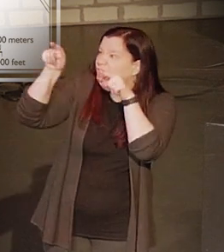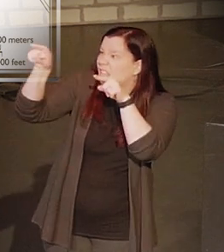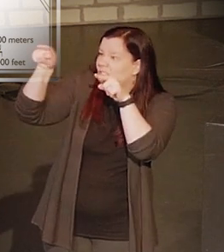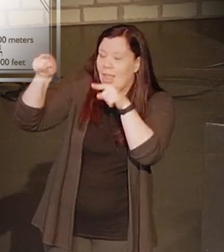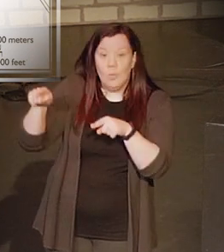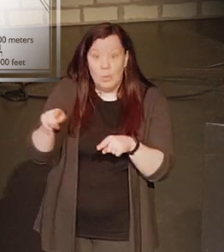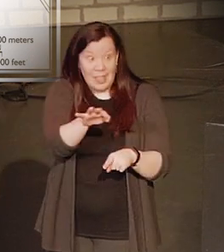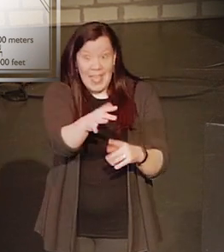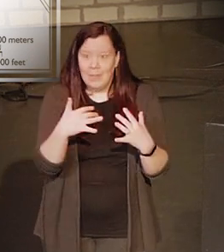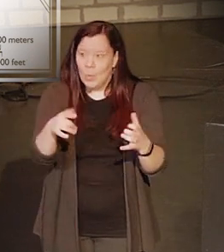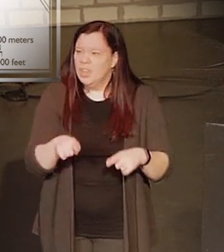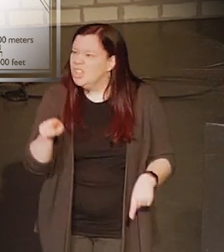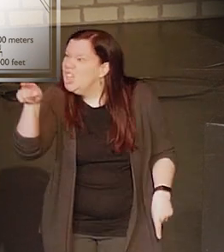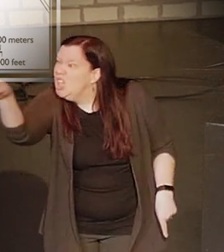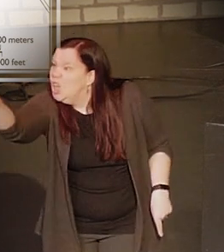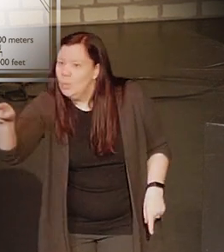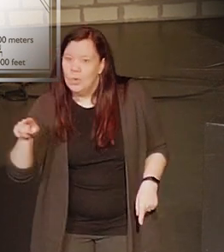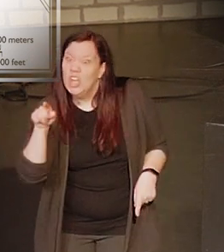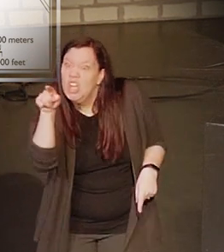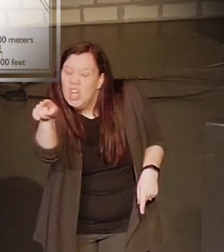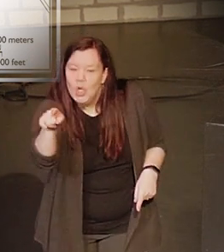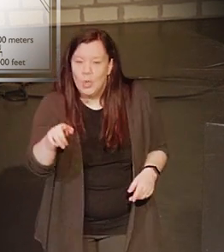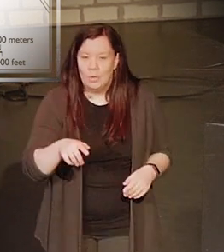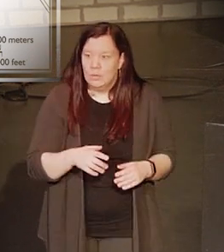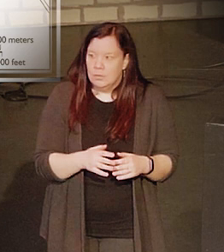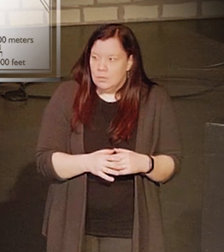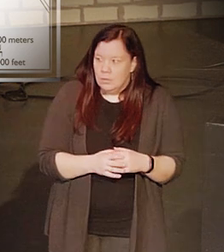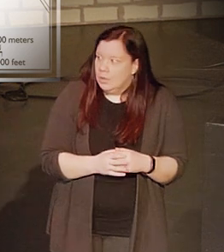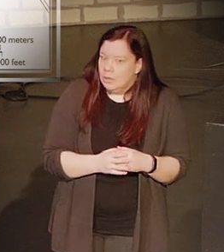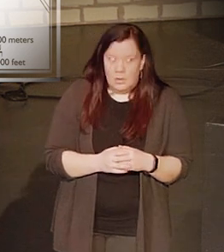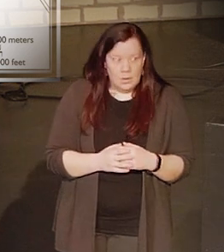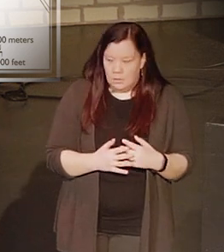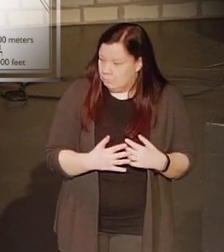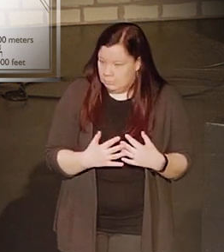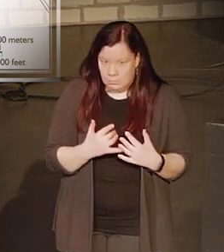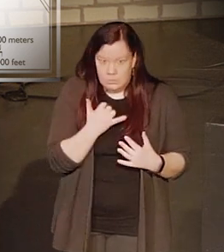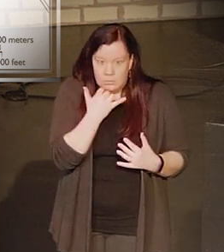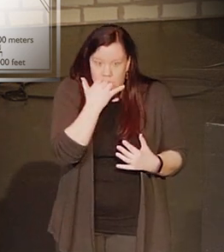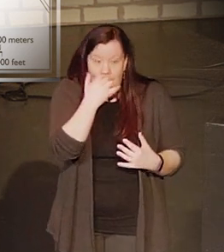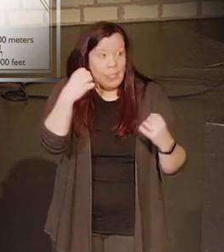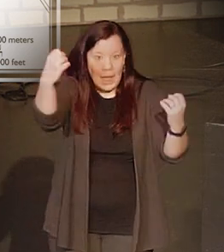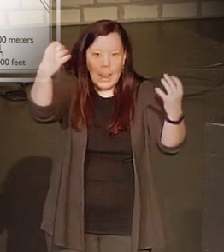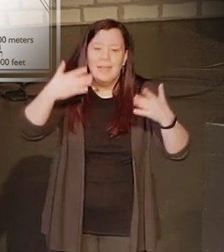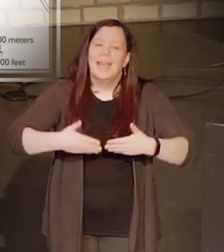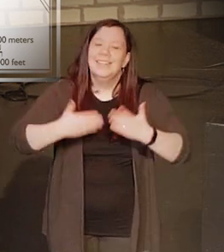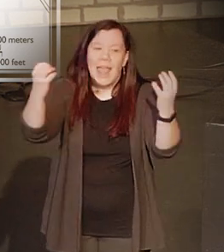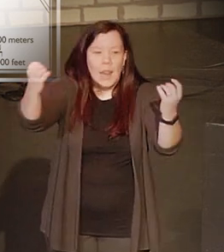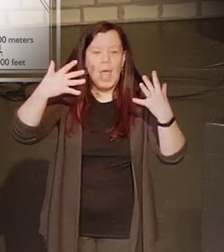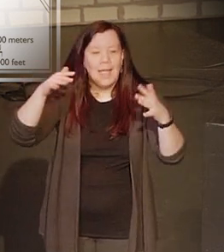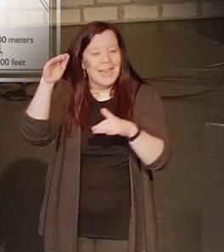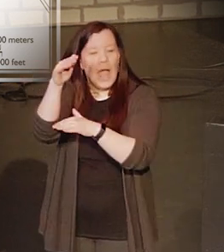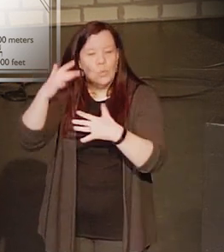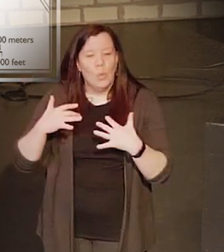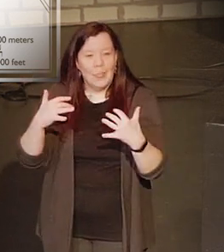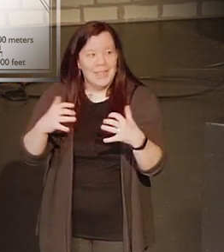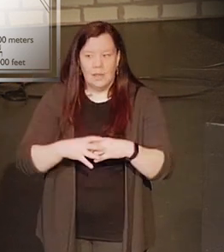be sitting amongst you in the audience, having to sit there publicly in the light, the daylight of an outdoor